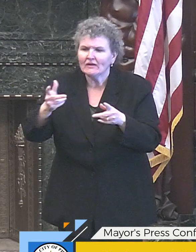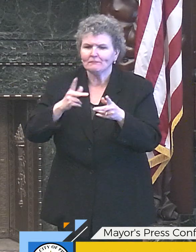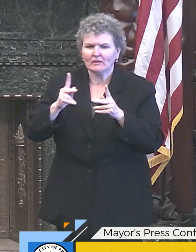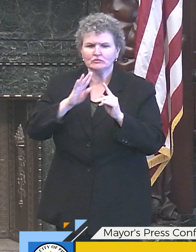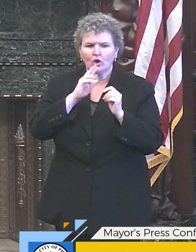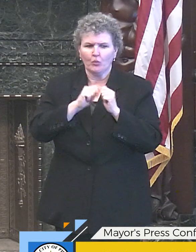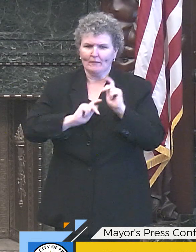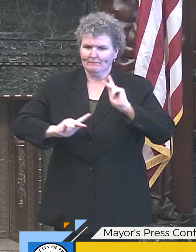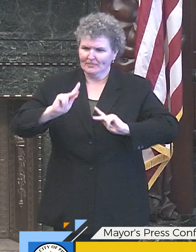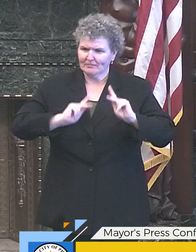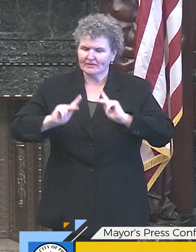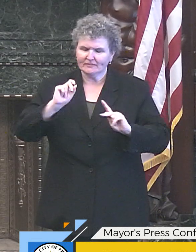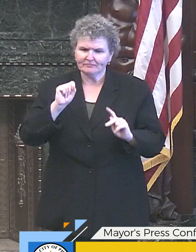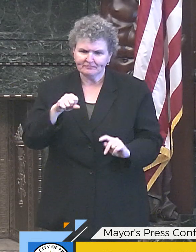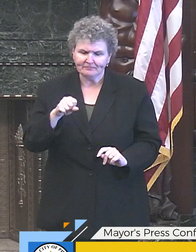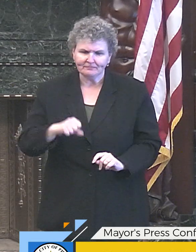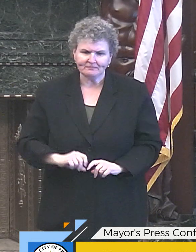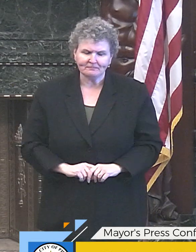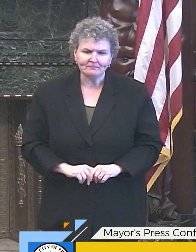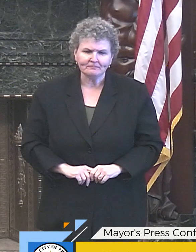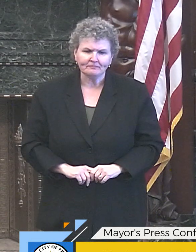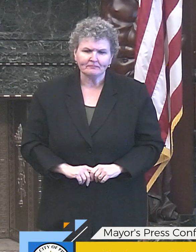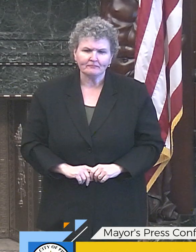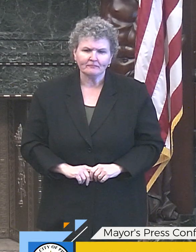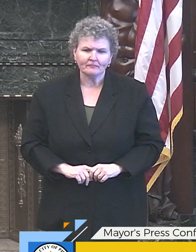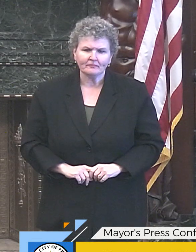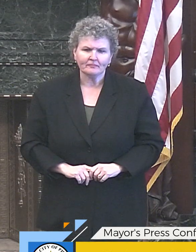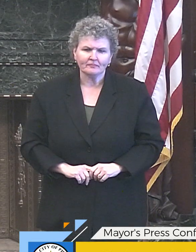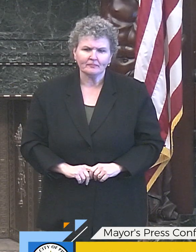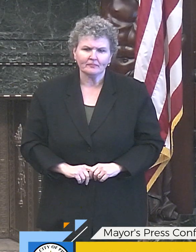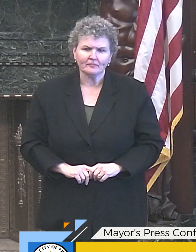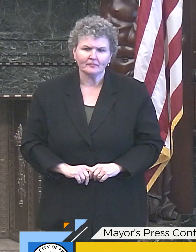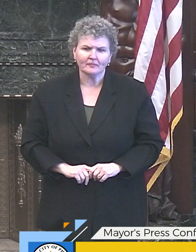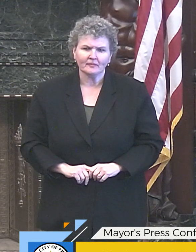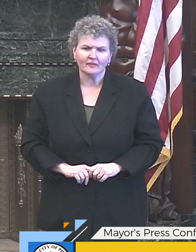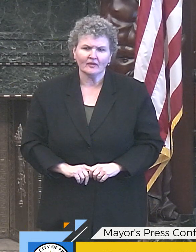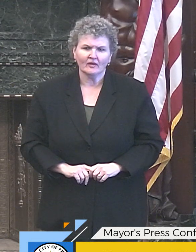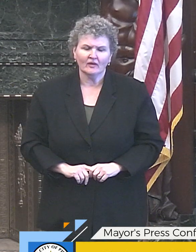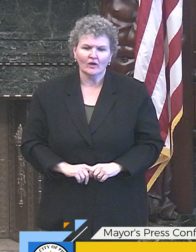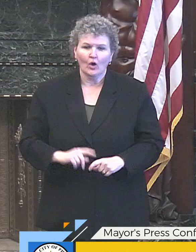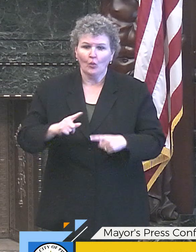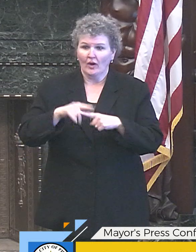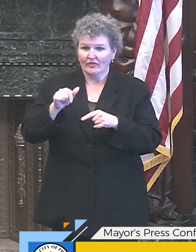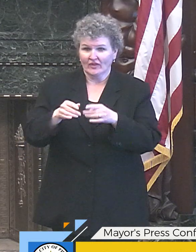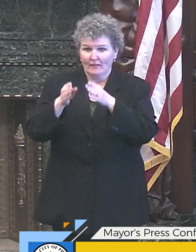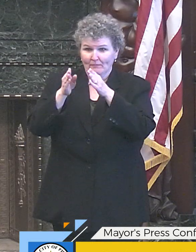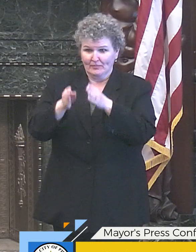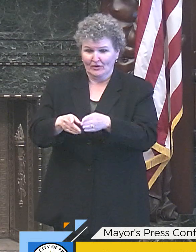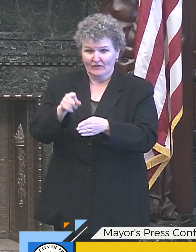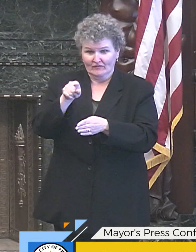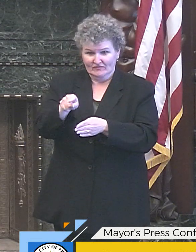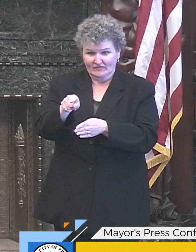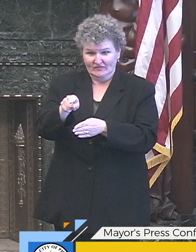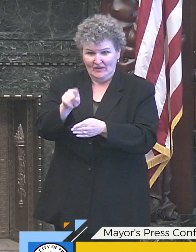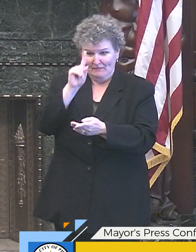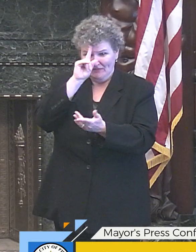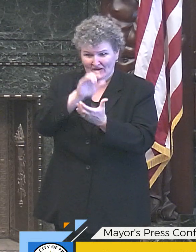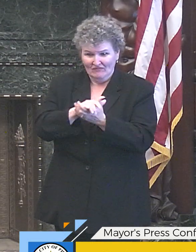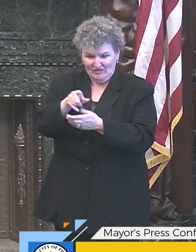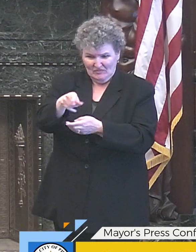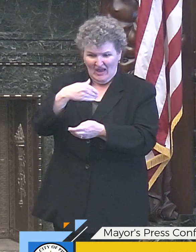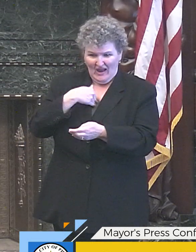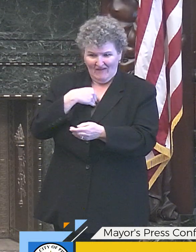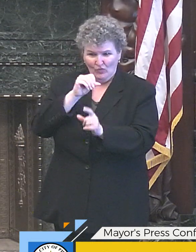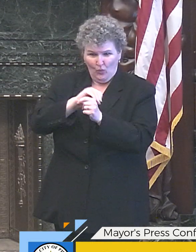the public and with people they're interacting with when they believe someone has COVID-19